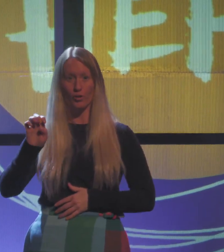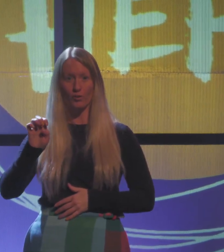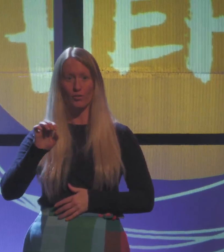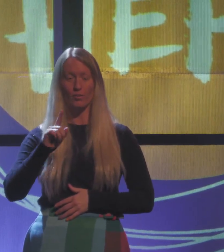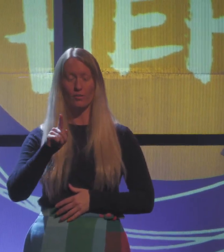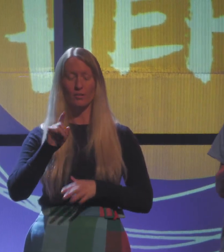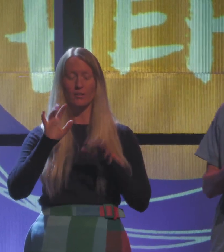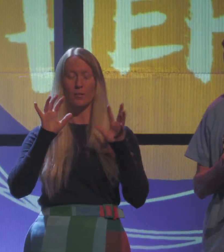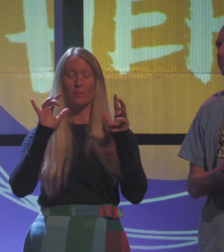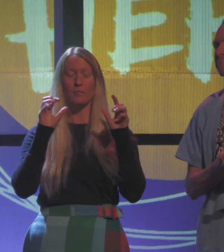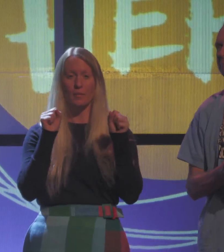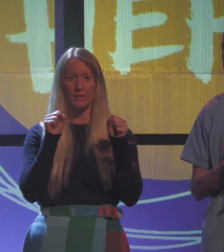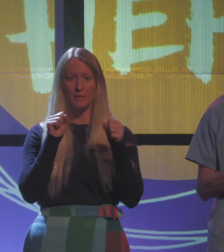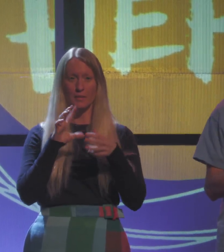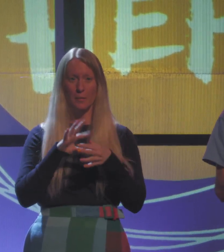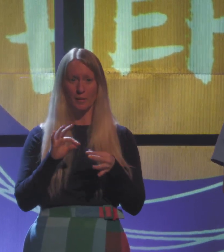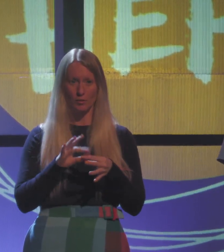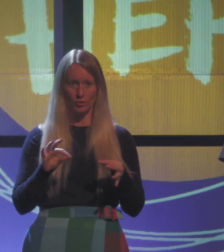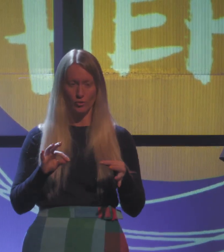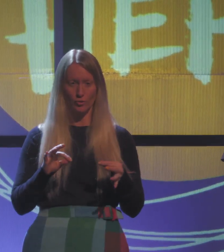message.